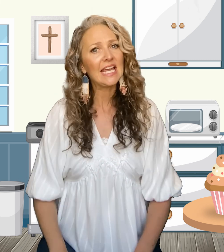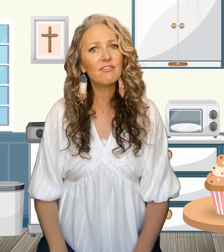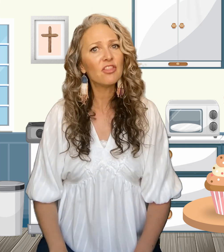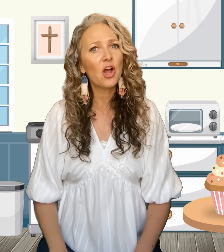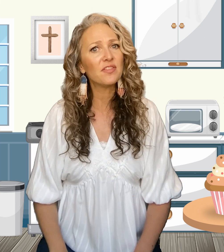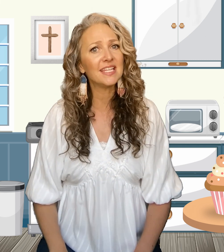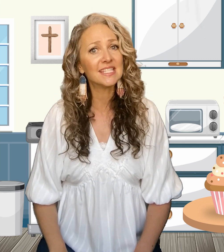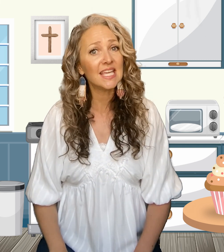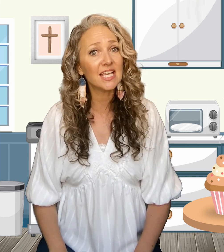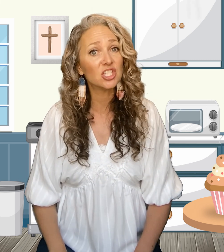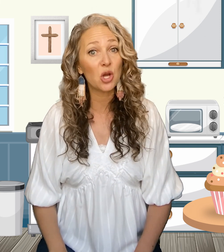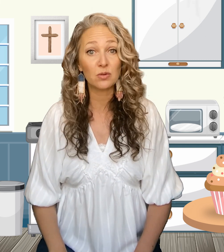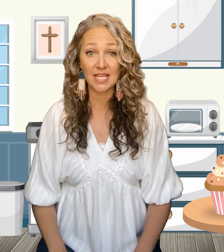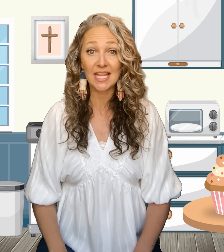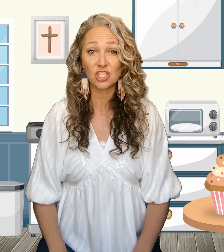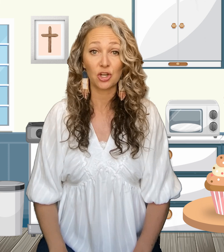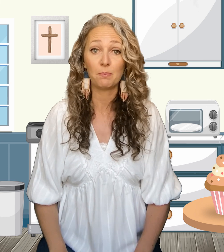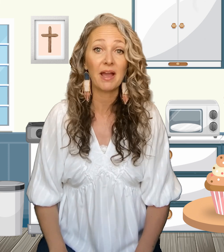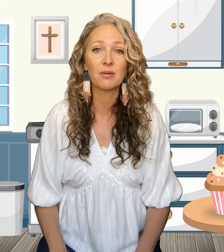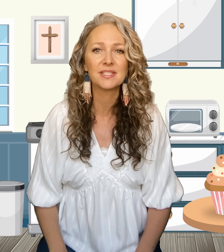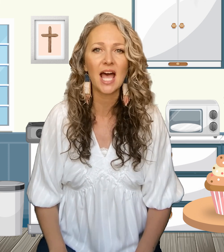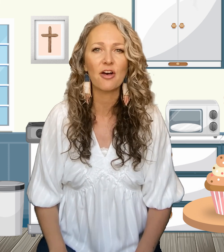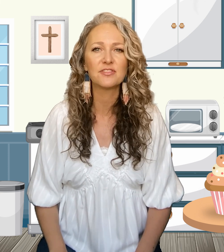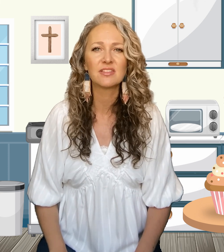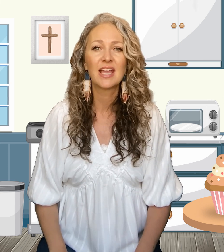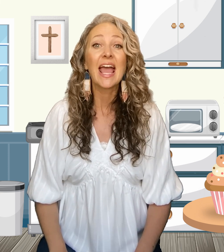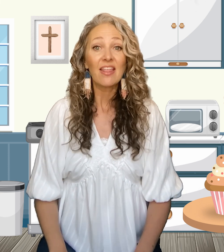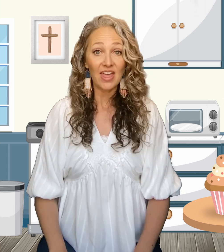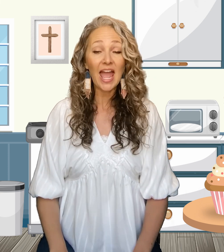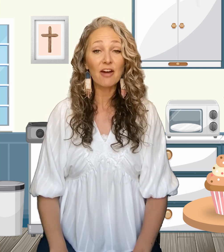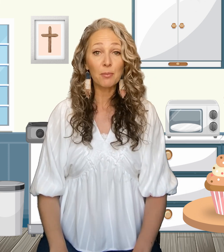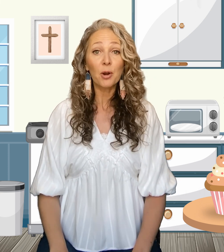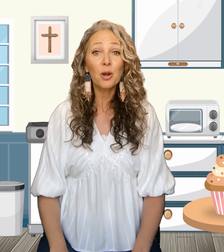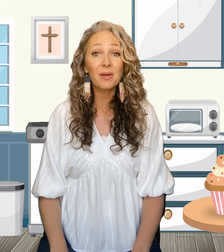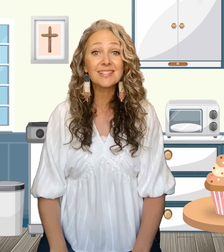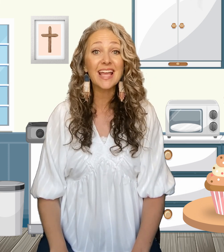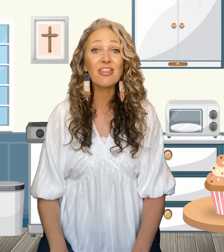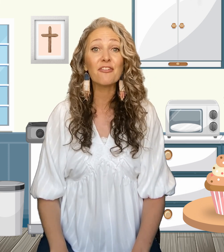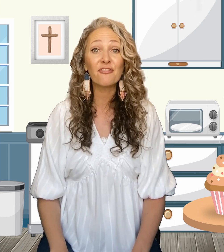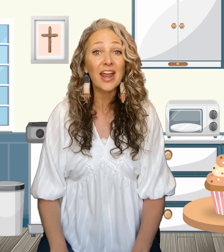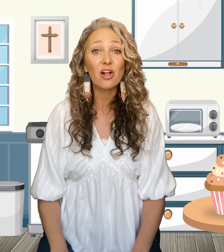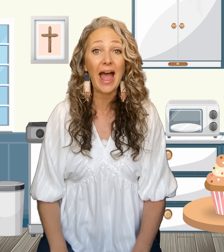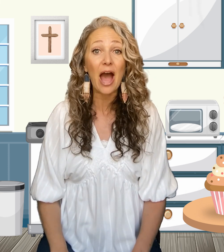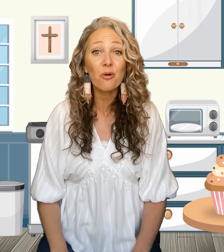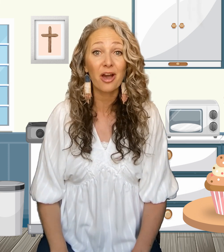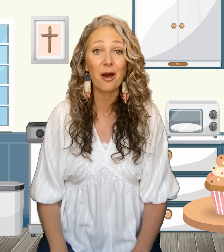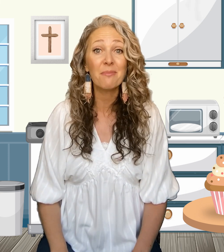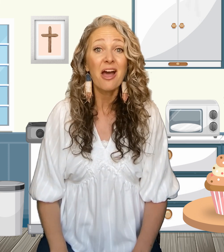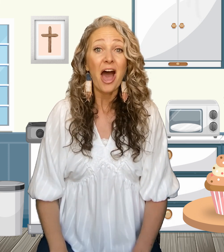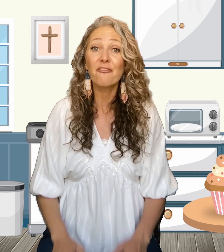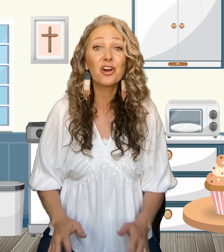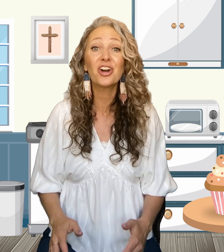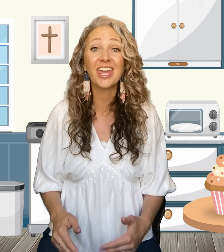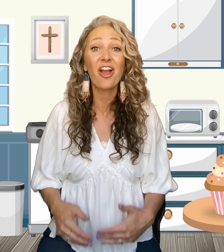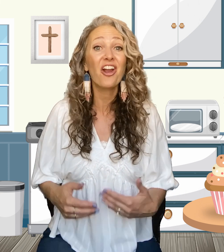Even though these things don't taste good by themselves, they have a purpose in the final outcome of cooking our